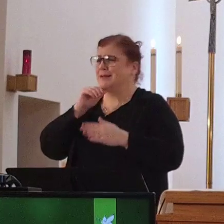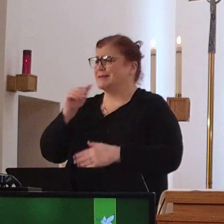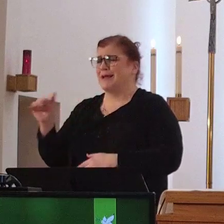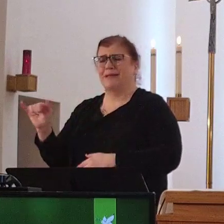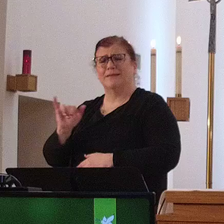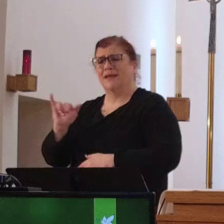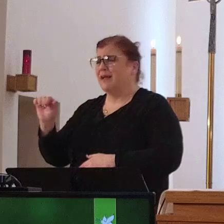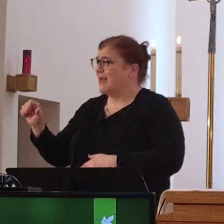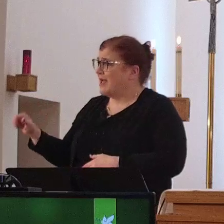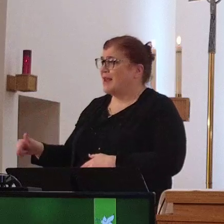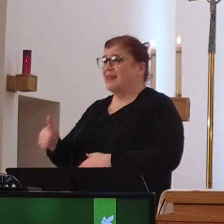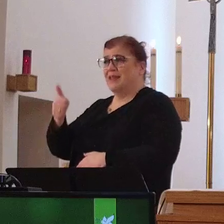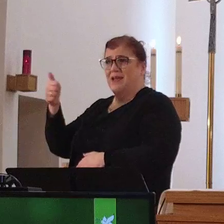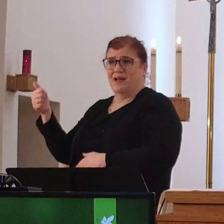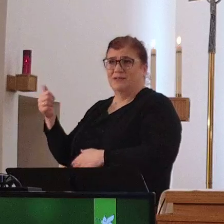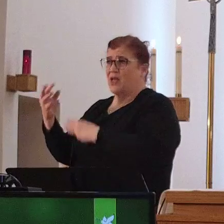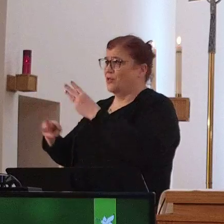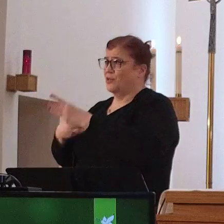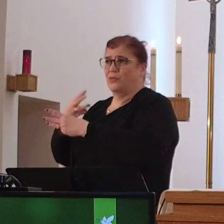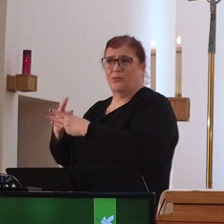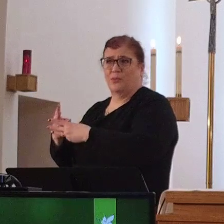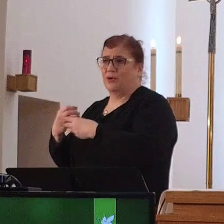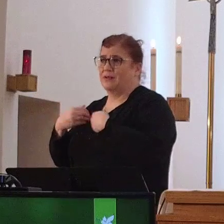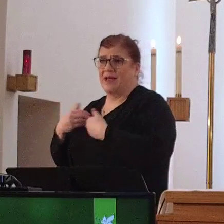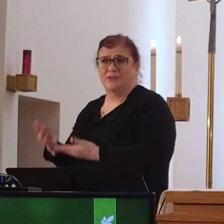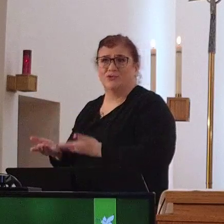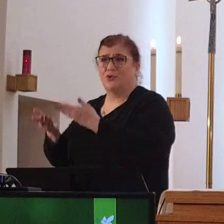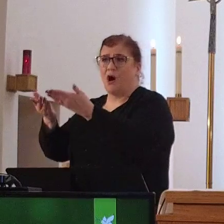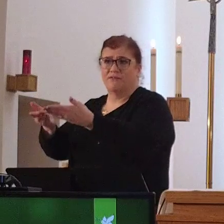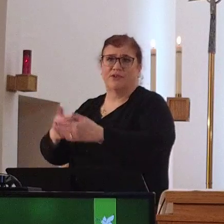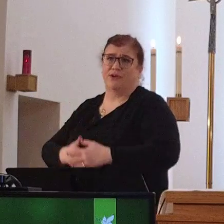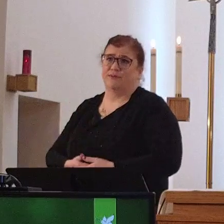unlike anything else the world has to offer.